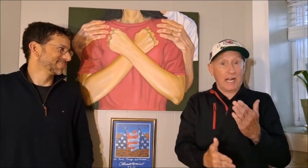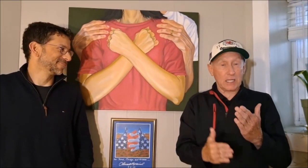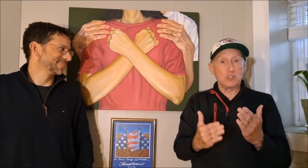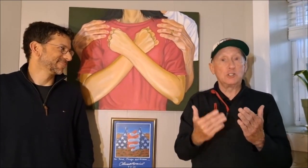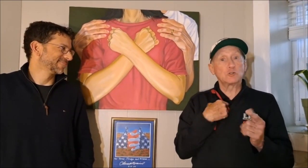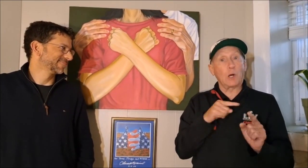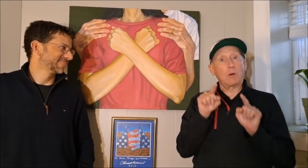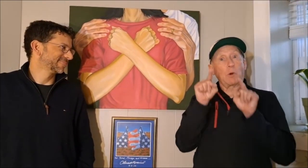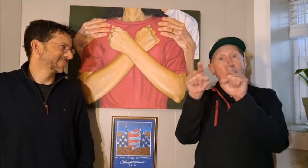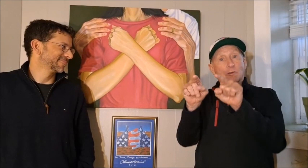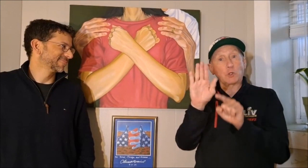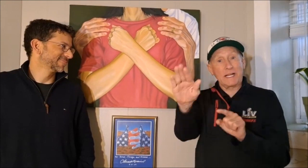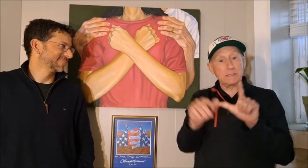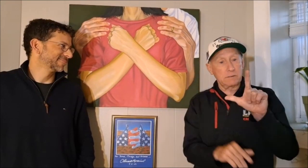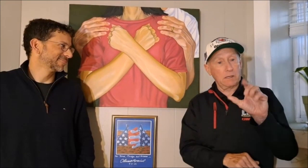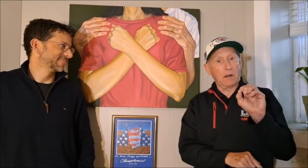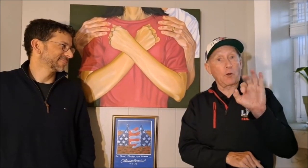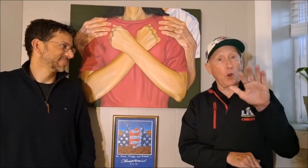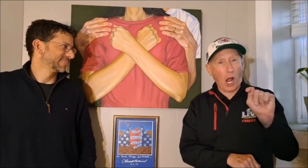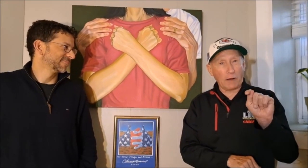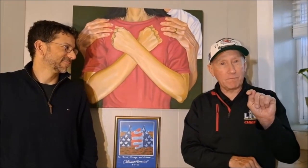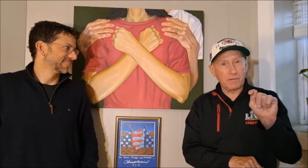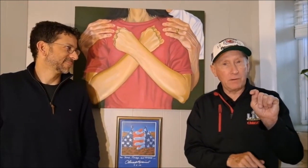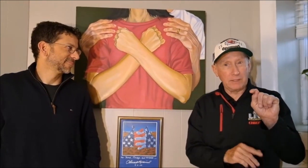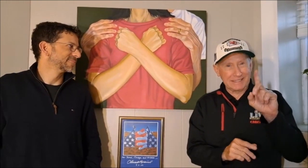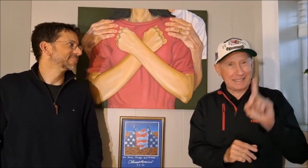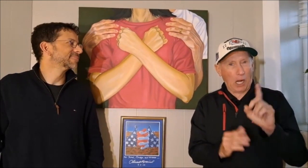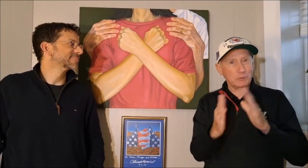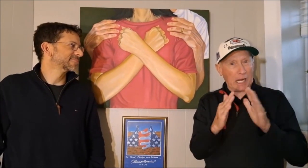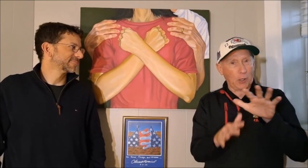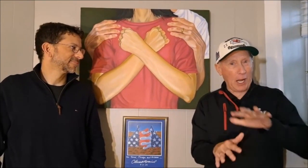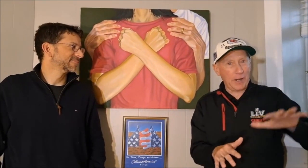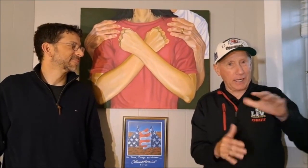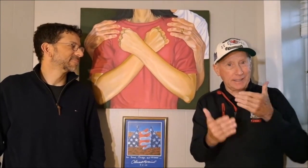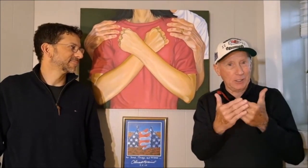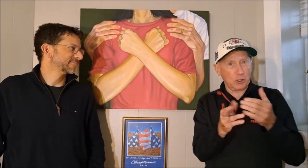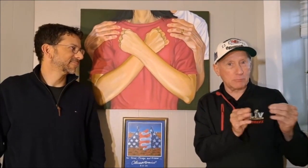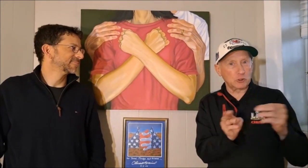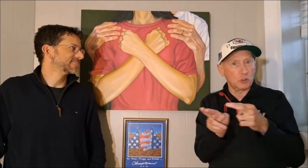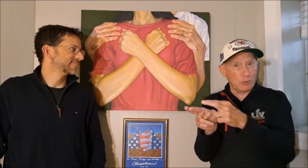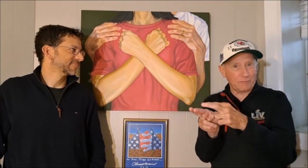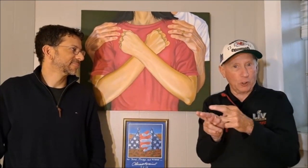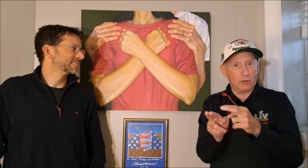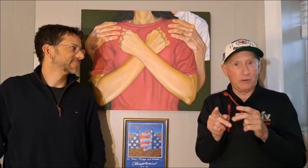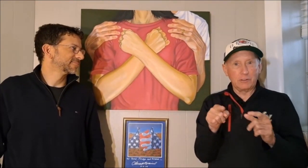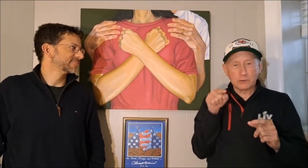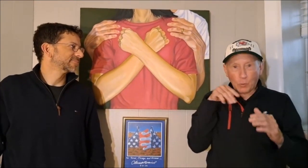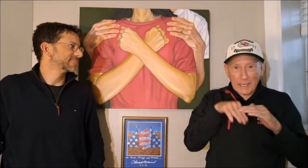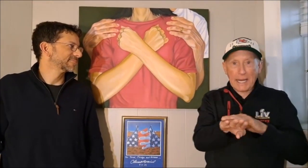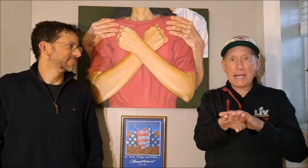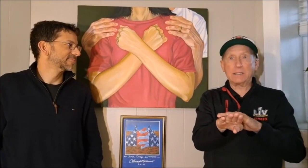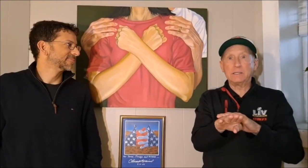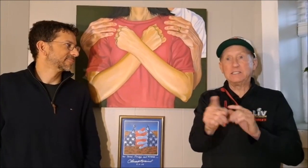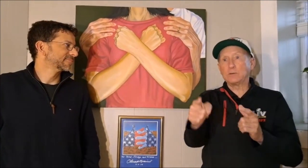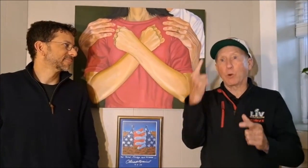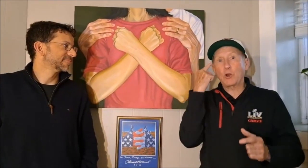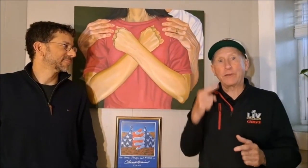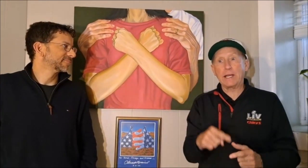finished. So I went over to his loft, downtown area near the Missouri River. So went in, he said, what do you think? I